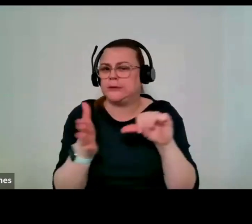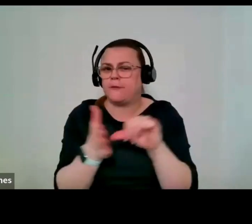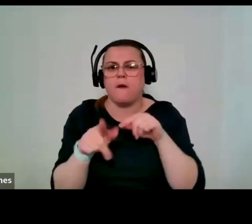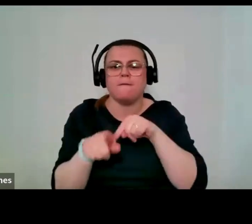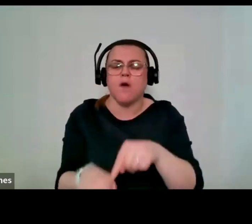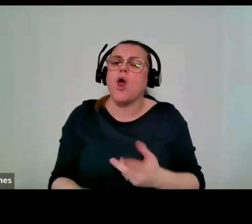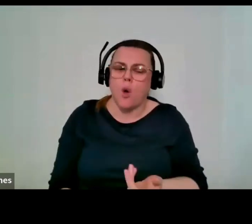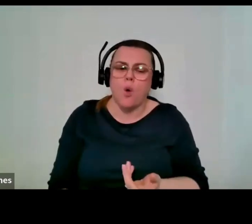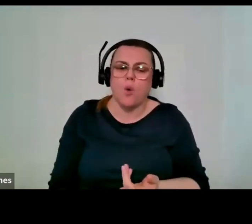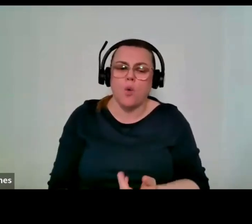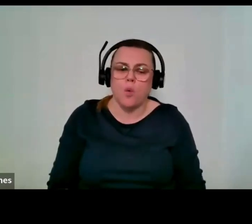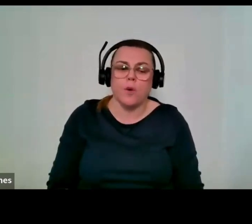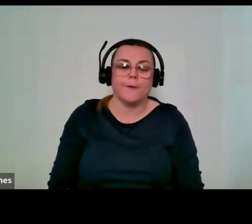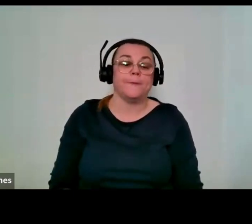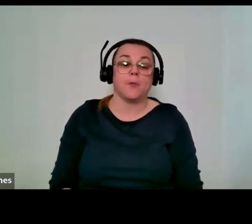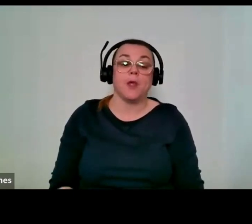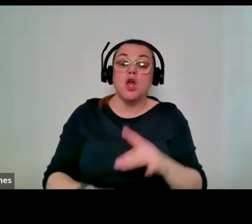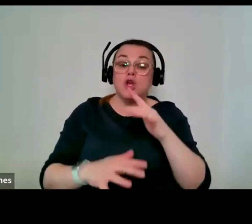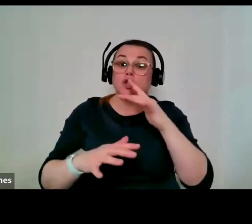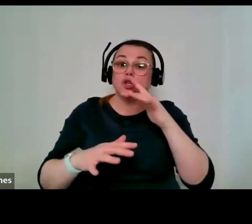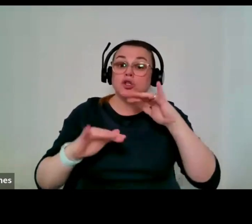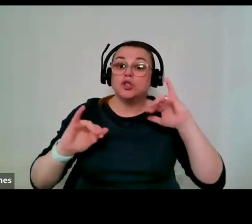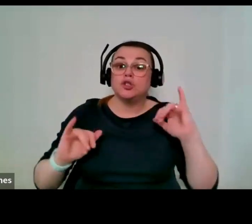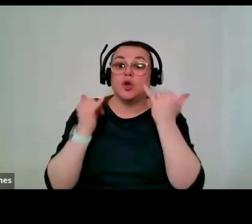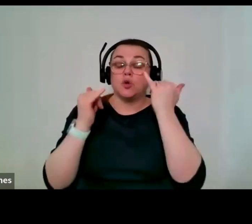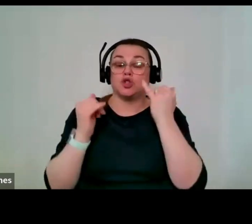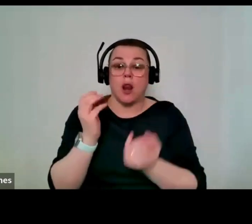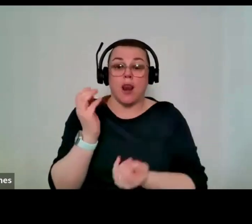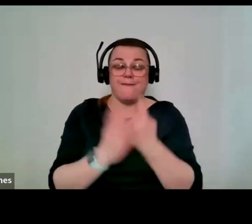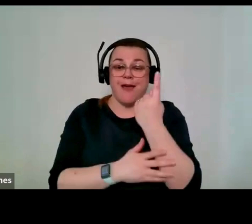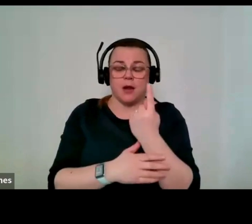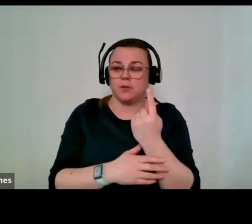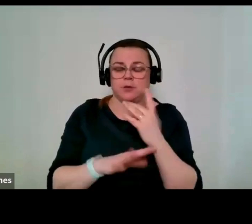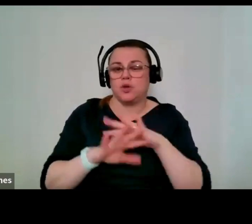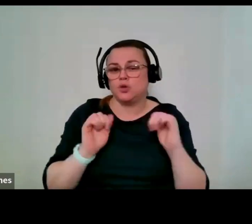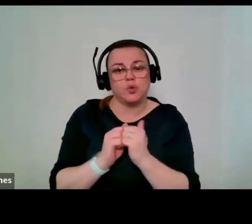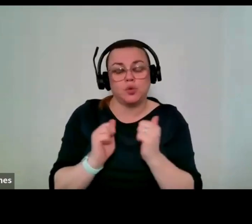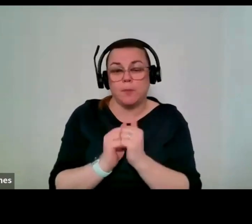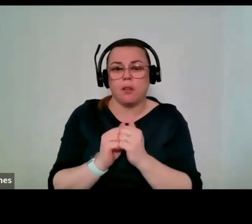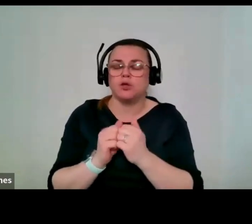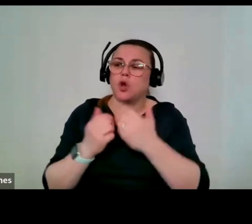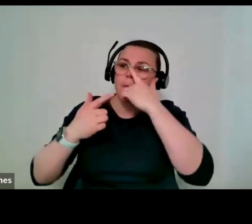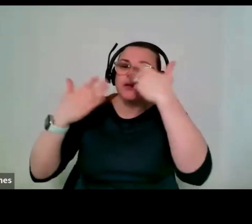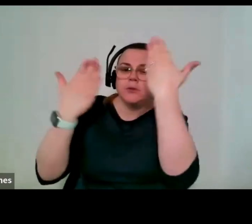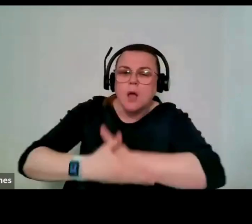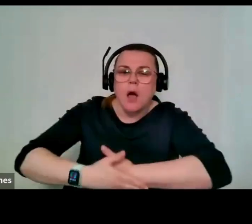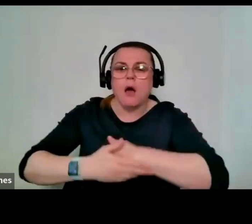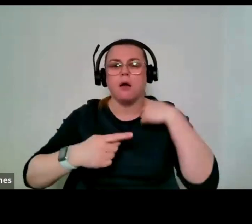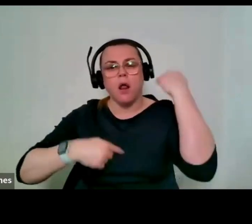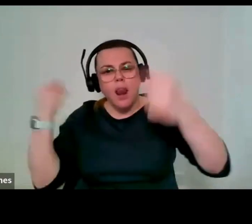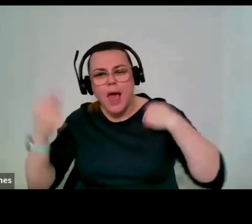Inaccessible social event, for example, hers and noisy and dark pubs, really difficult.